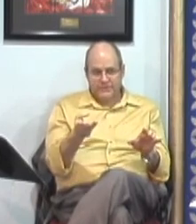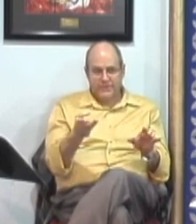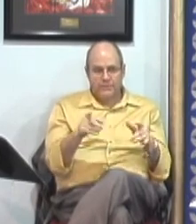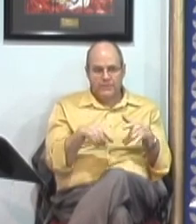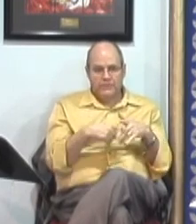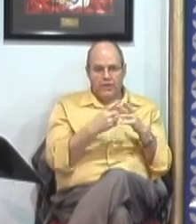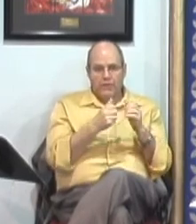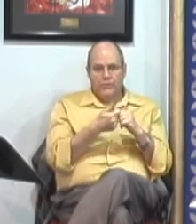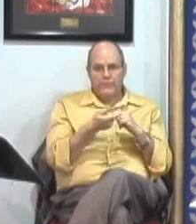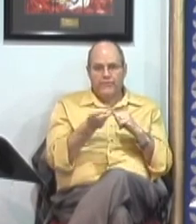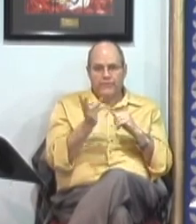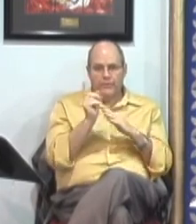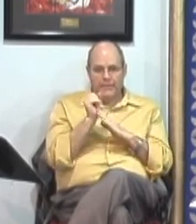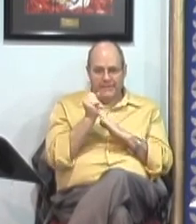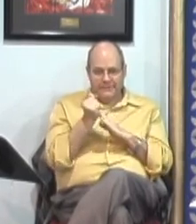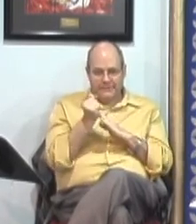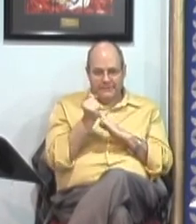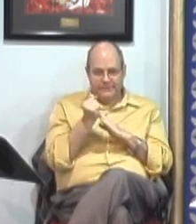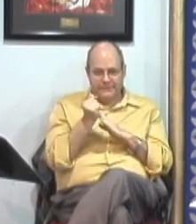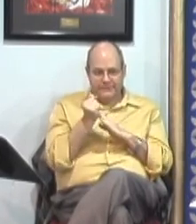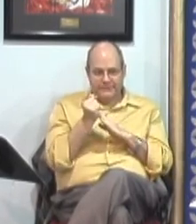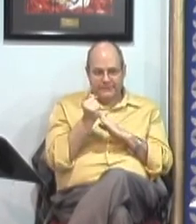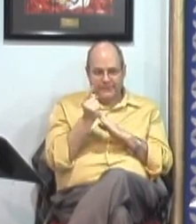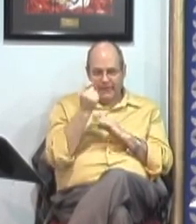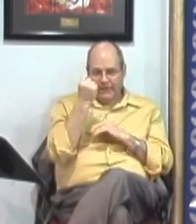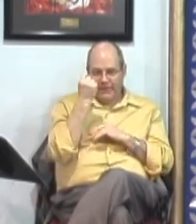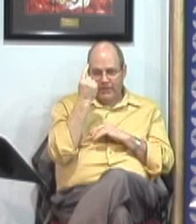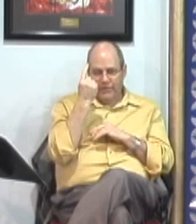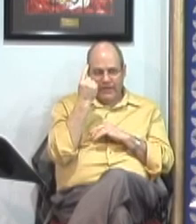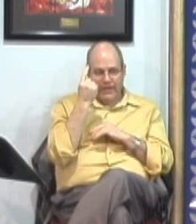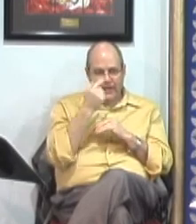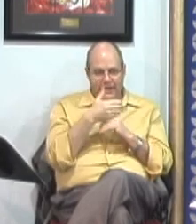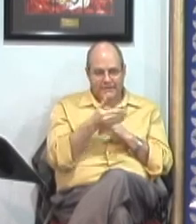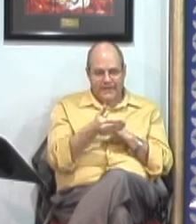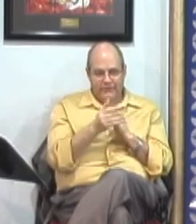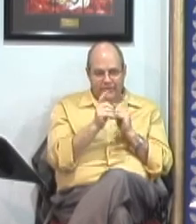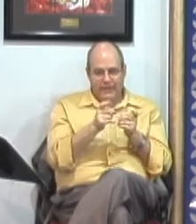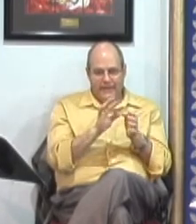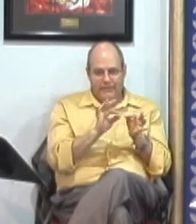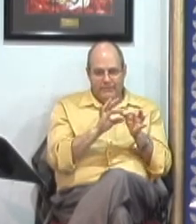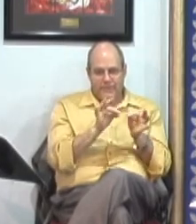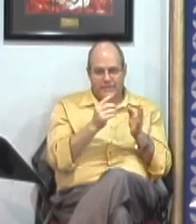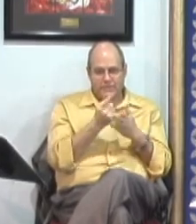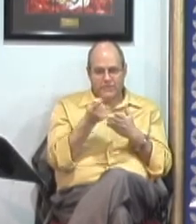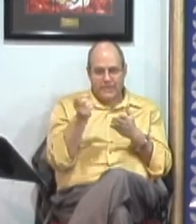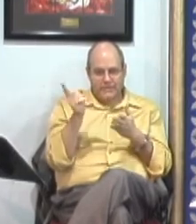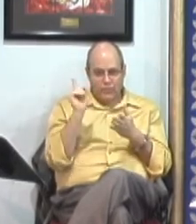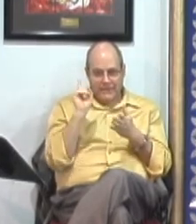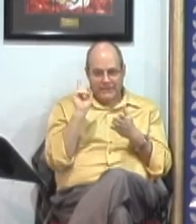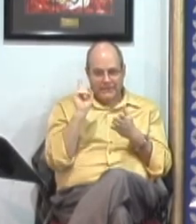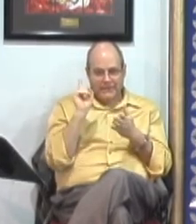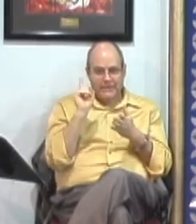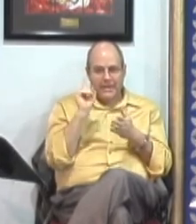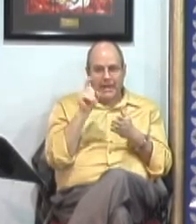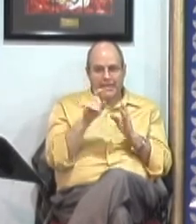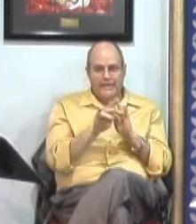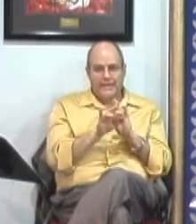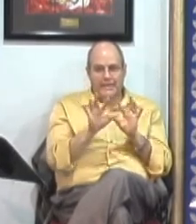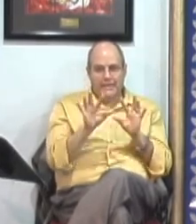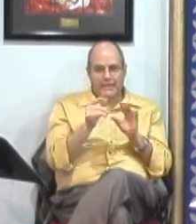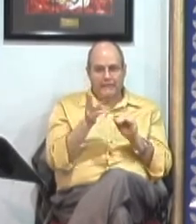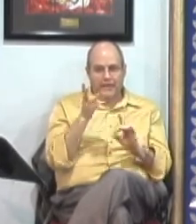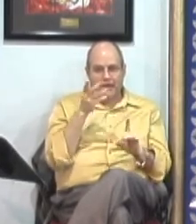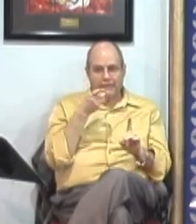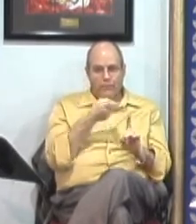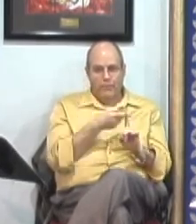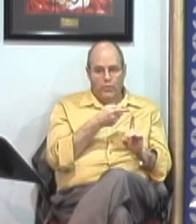start with just a few minutes. I realized after I gave the message last week that I needed to clarify a few